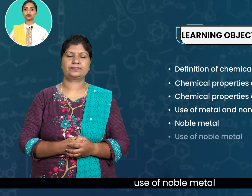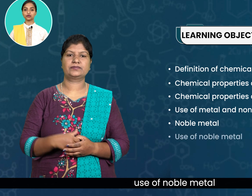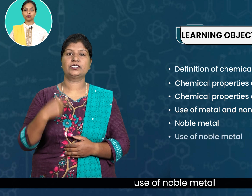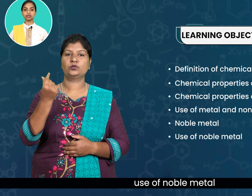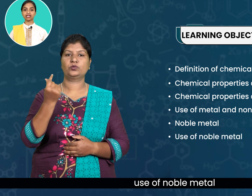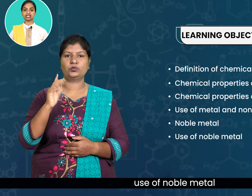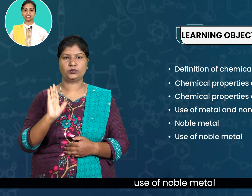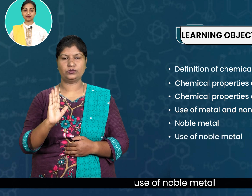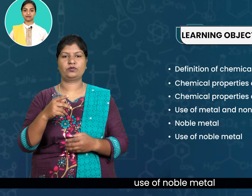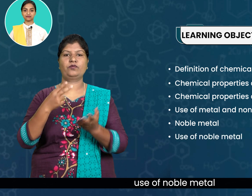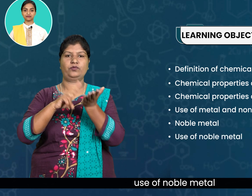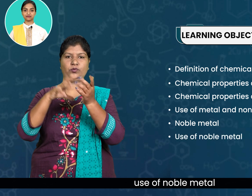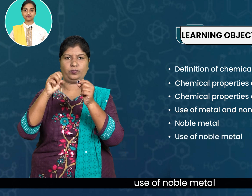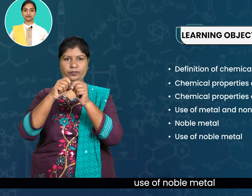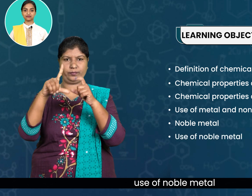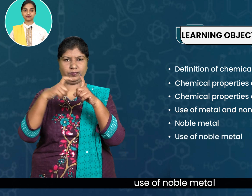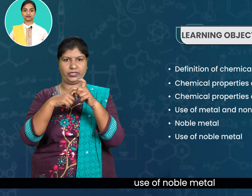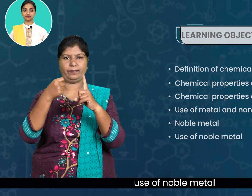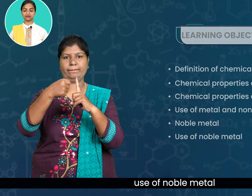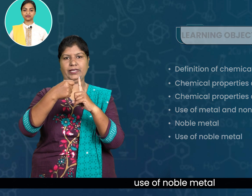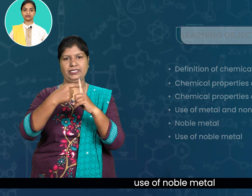use of noble metal.